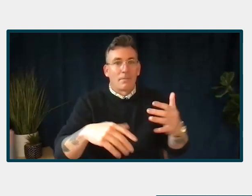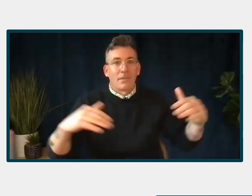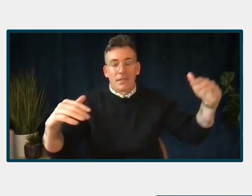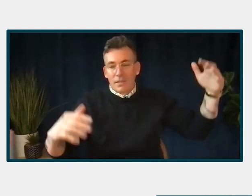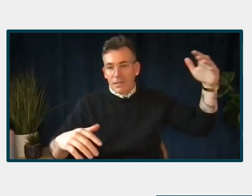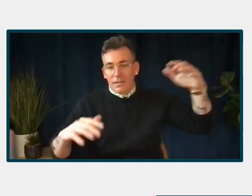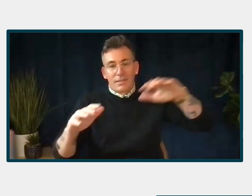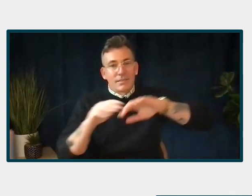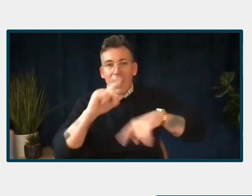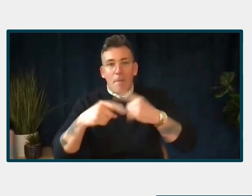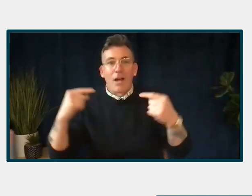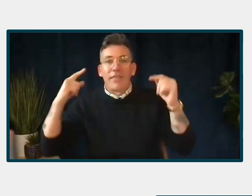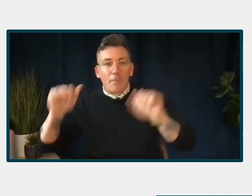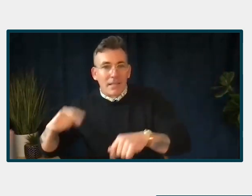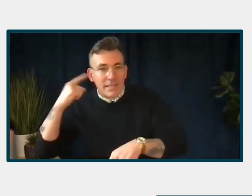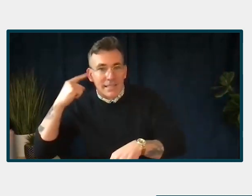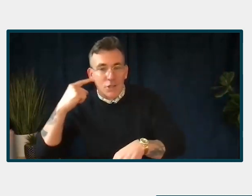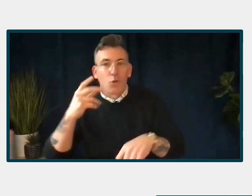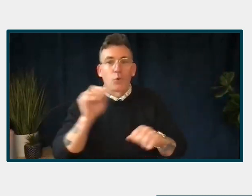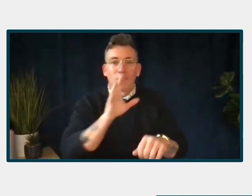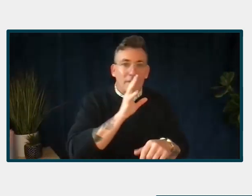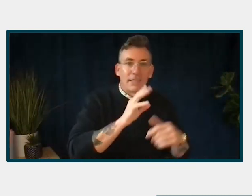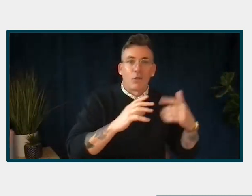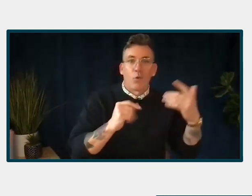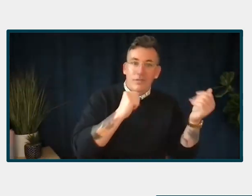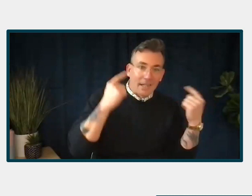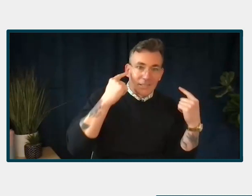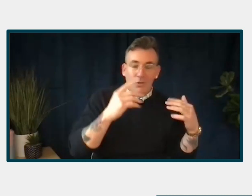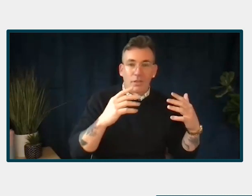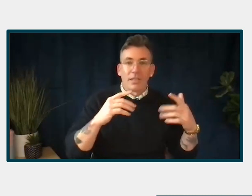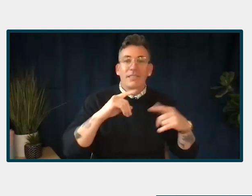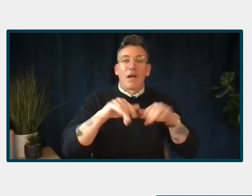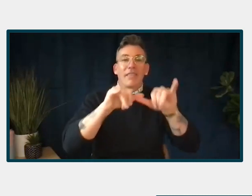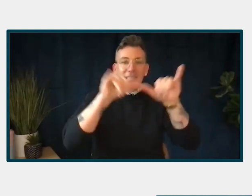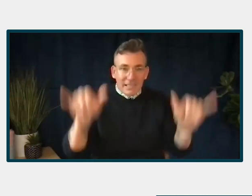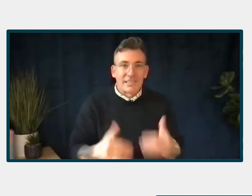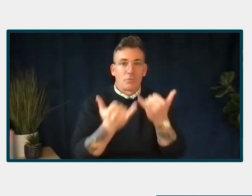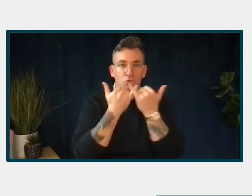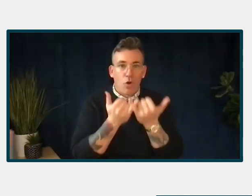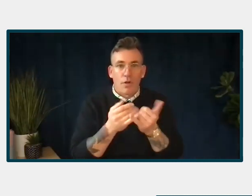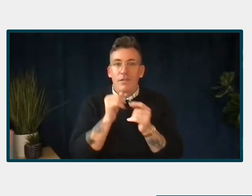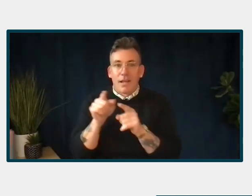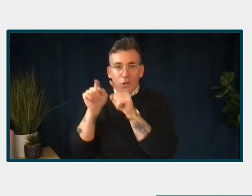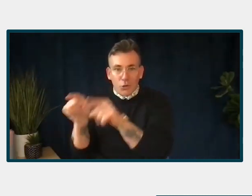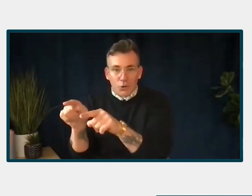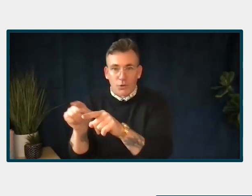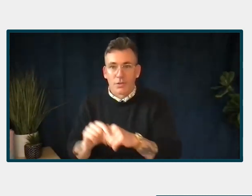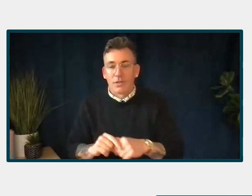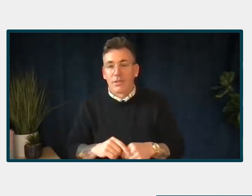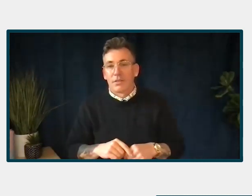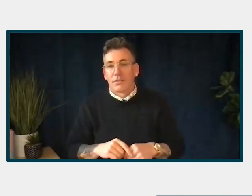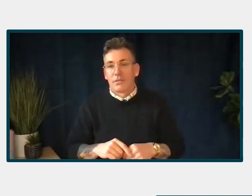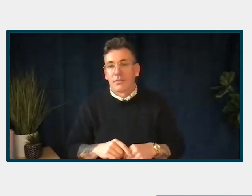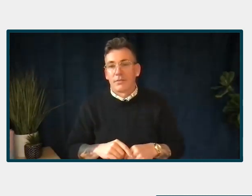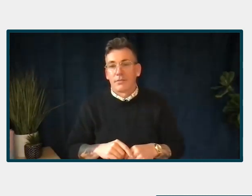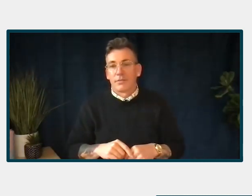the system that is fucked up, that's causing that disparity. It's not about the ability to hear or the ability to speak. It's about the system